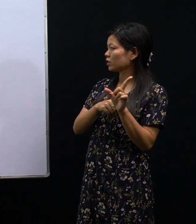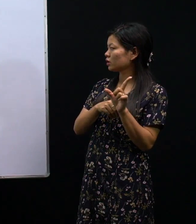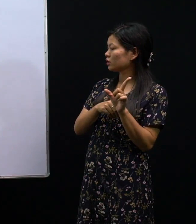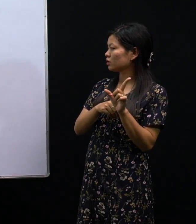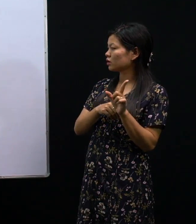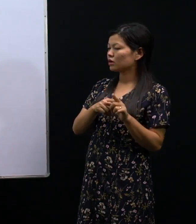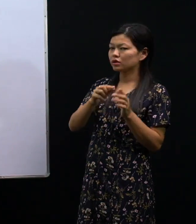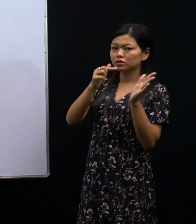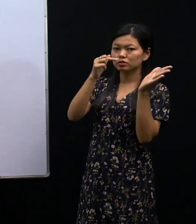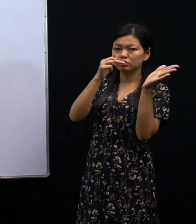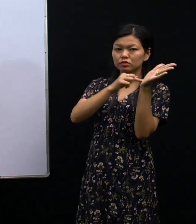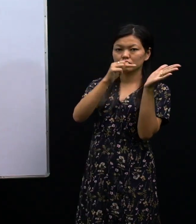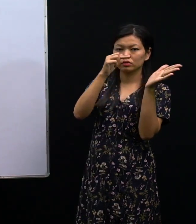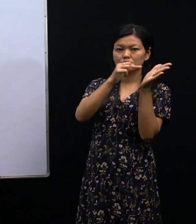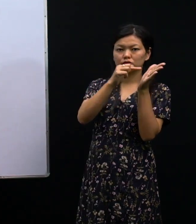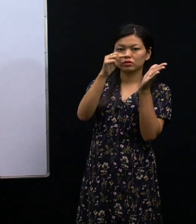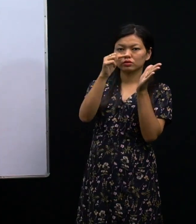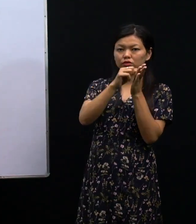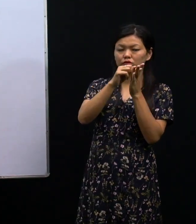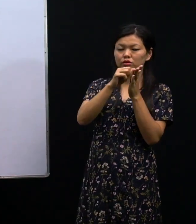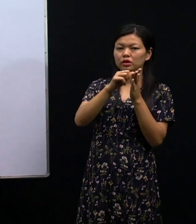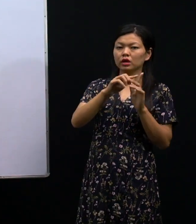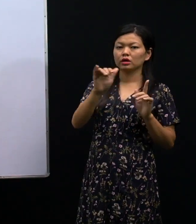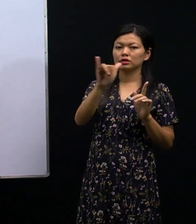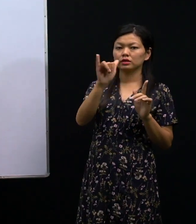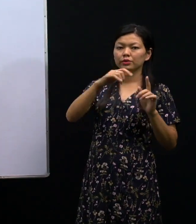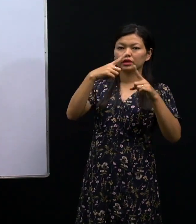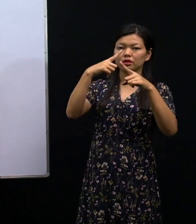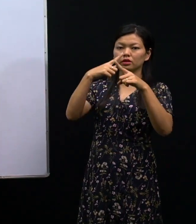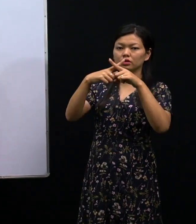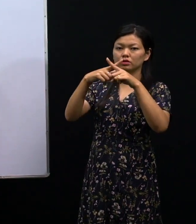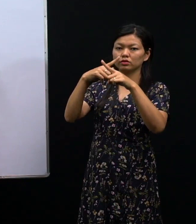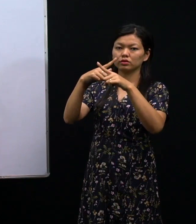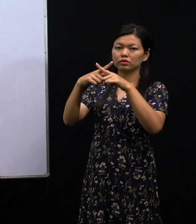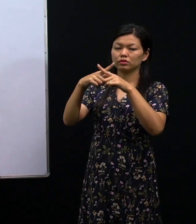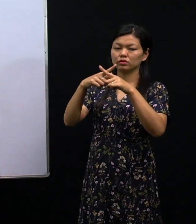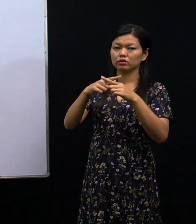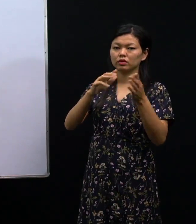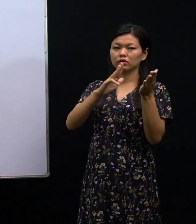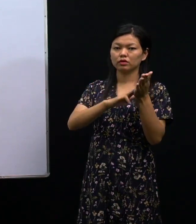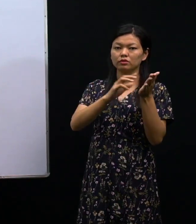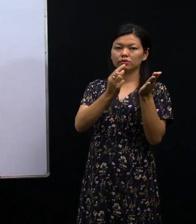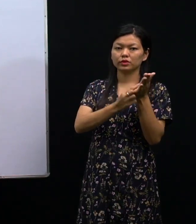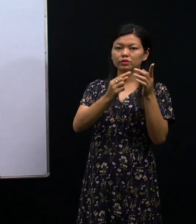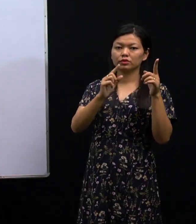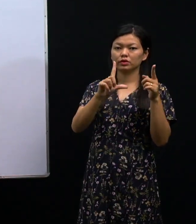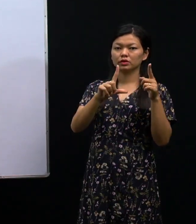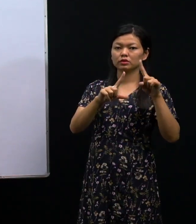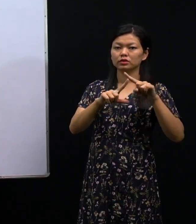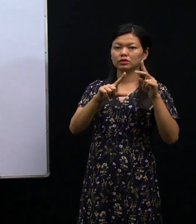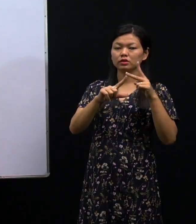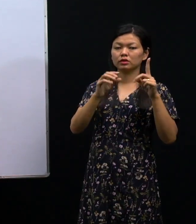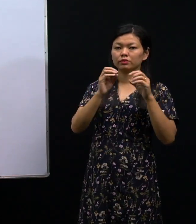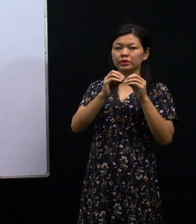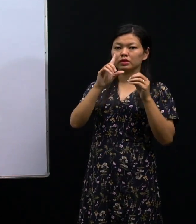one. Into 2 root 2z. 2 root 2z. Then what